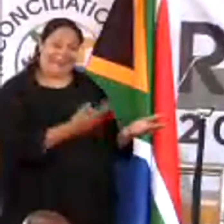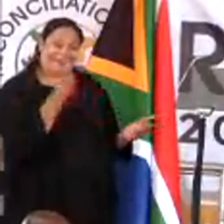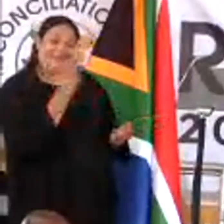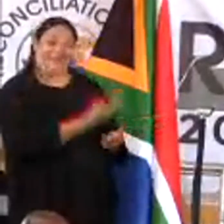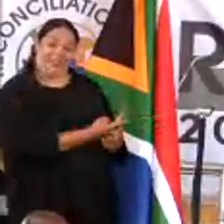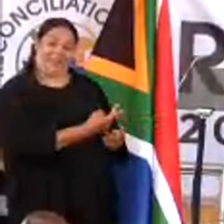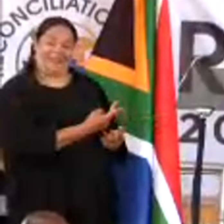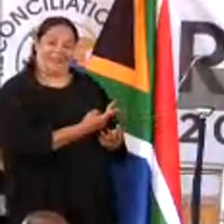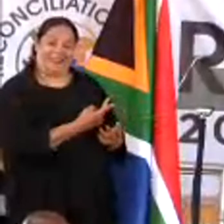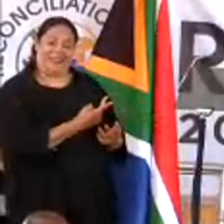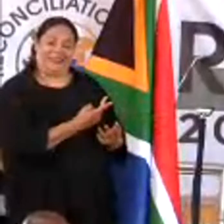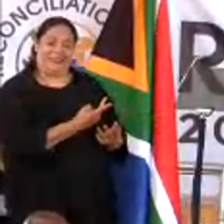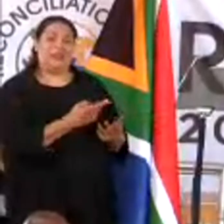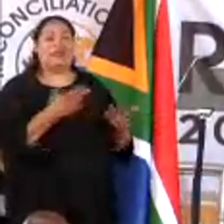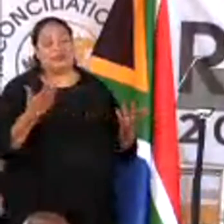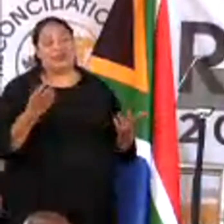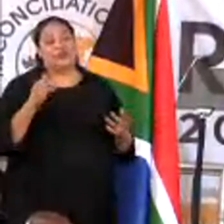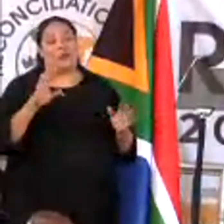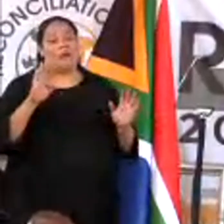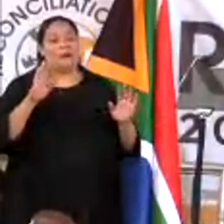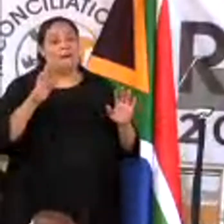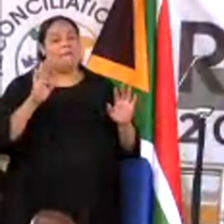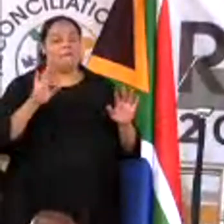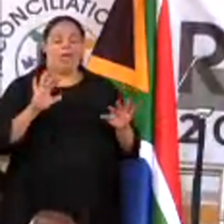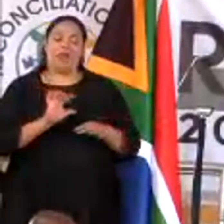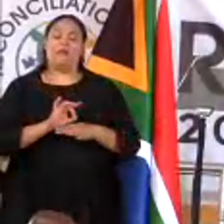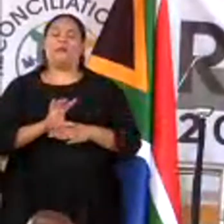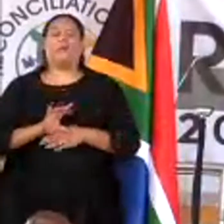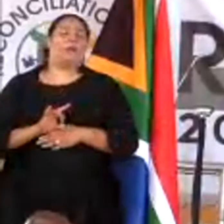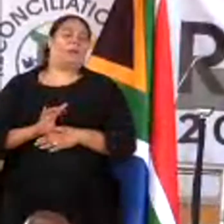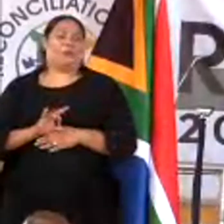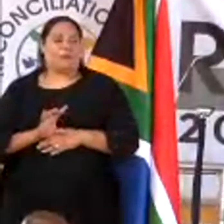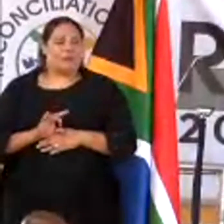van Dijk is so fire for Clinton.